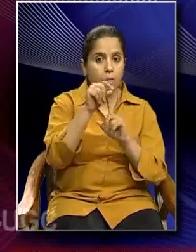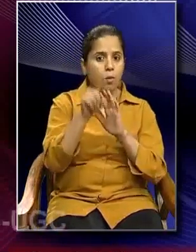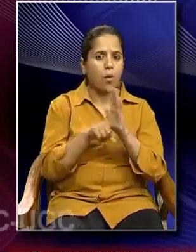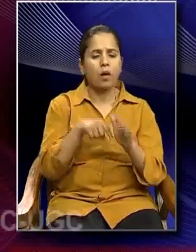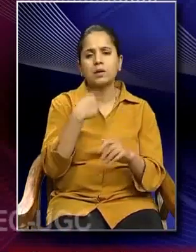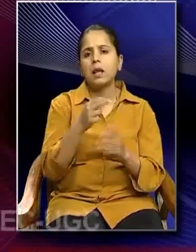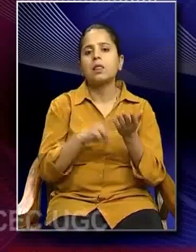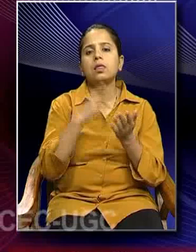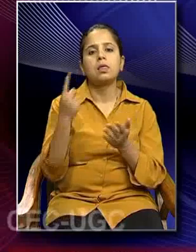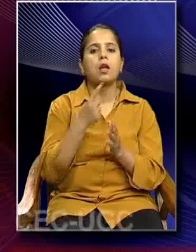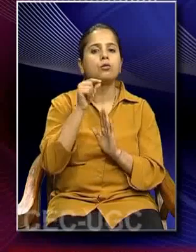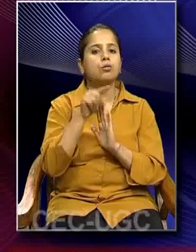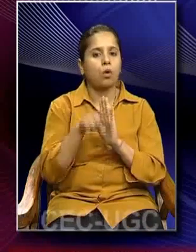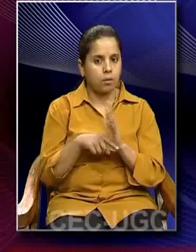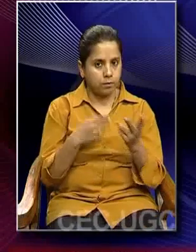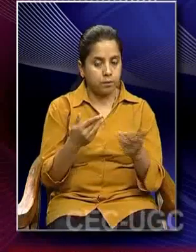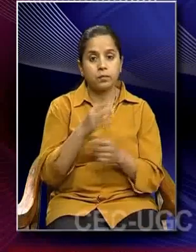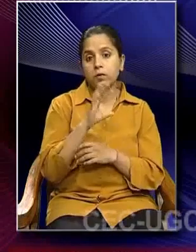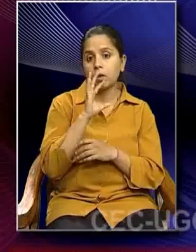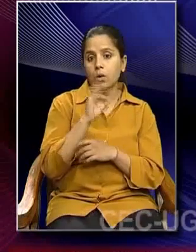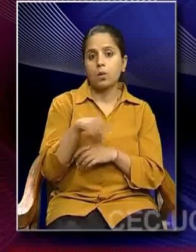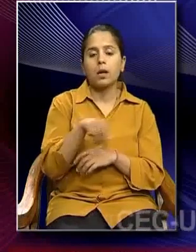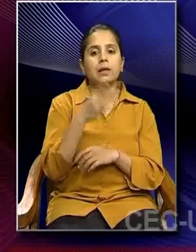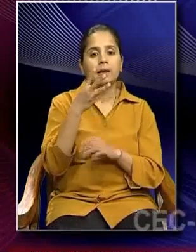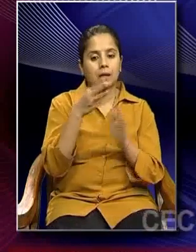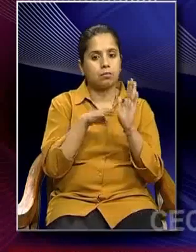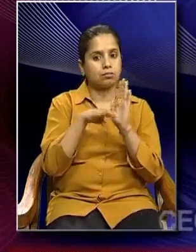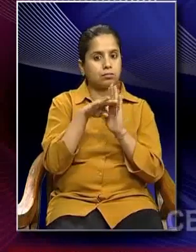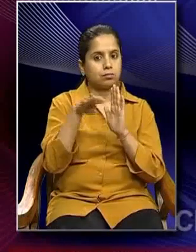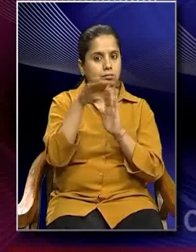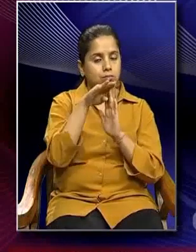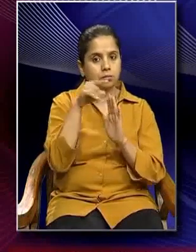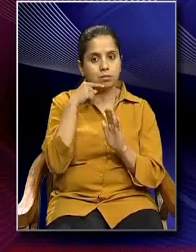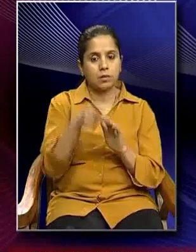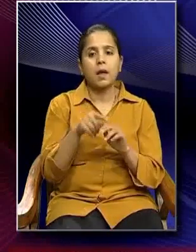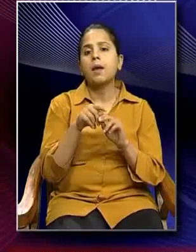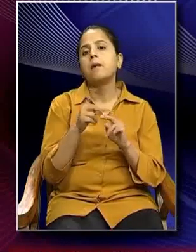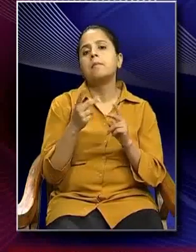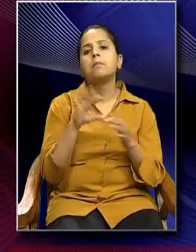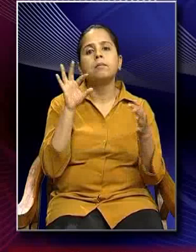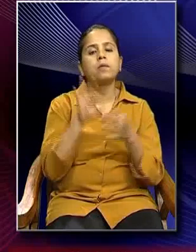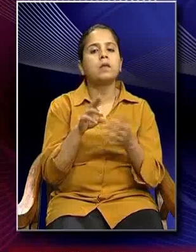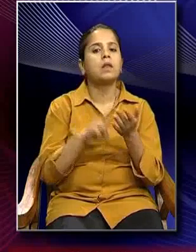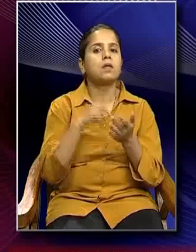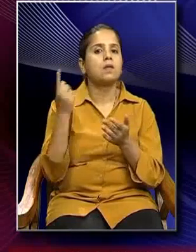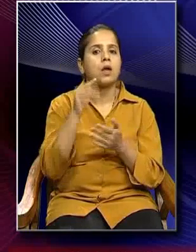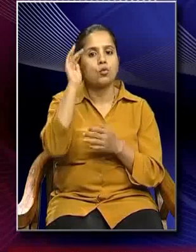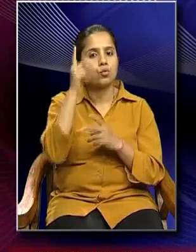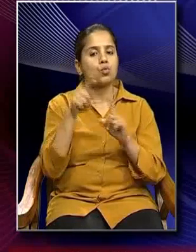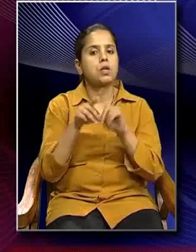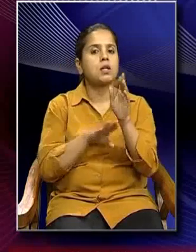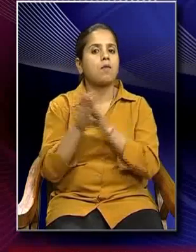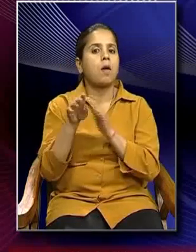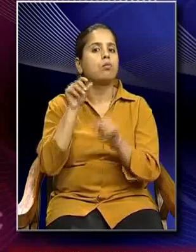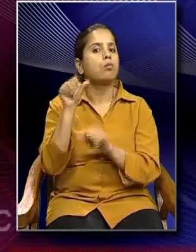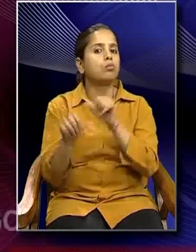but national policies, are tailored according to meeting the national needs of development and